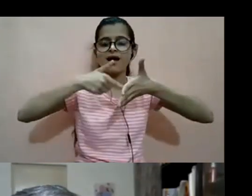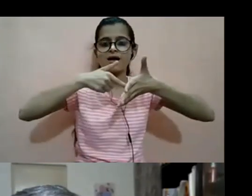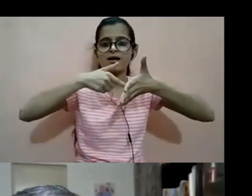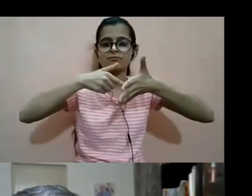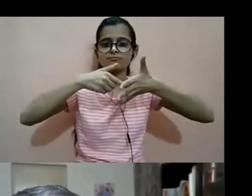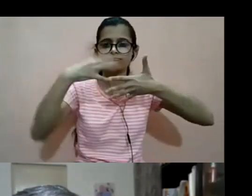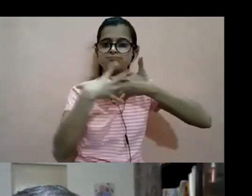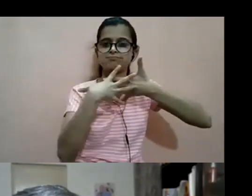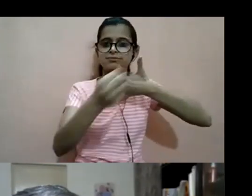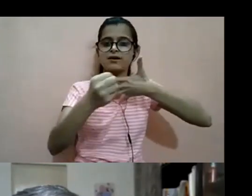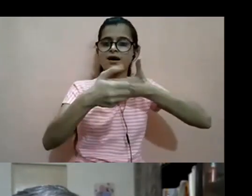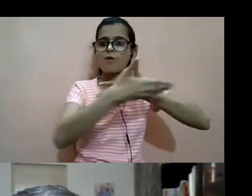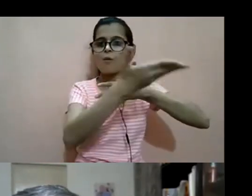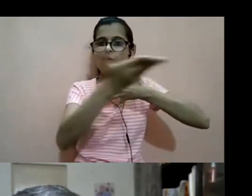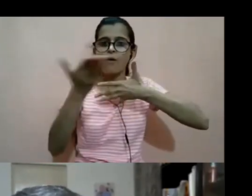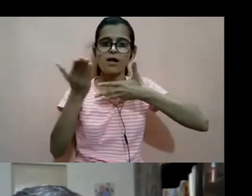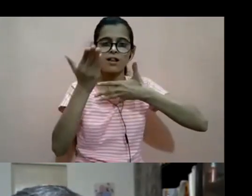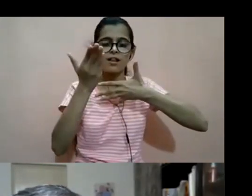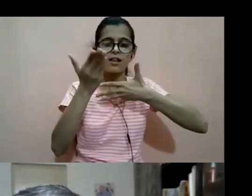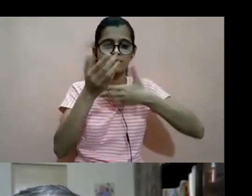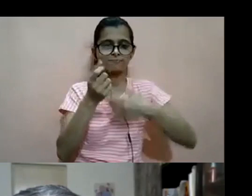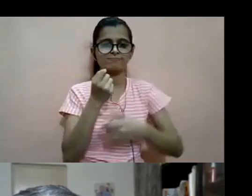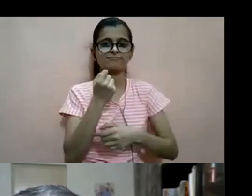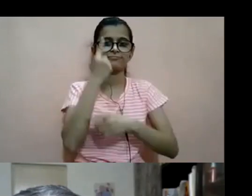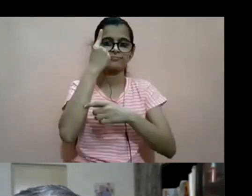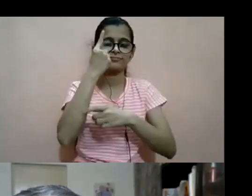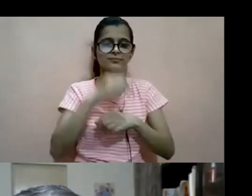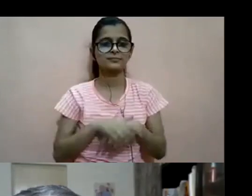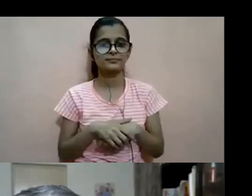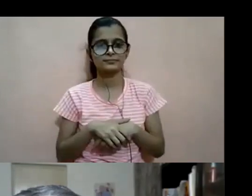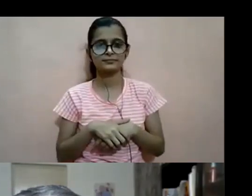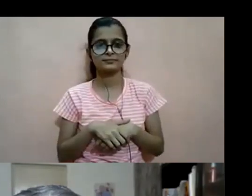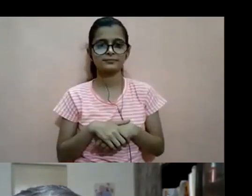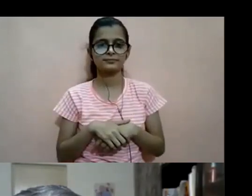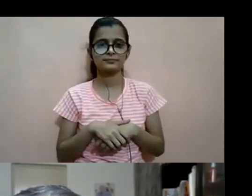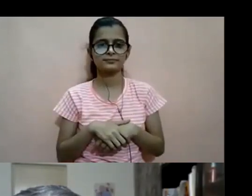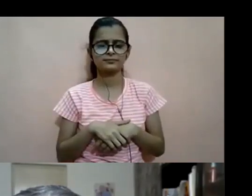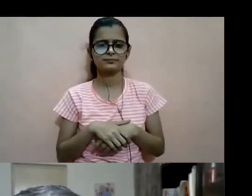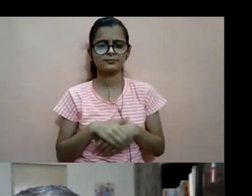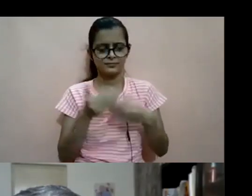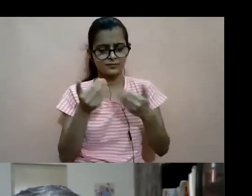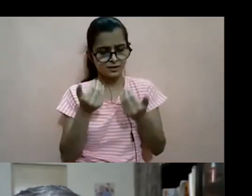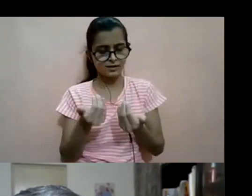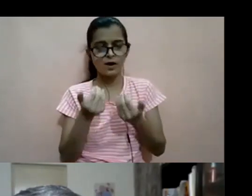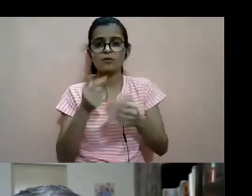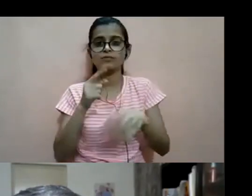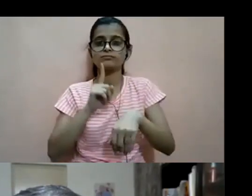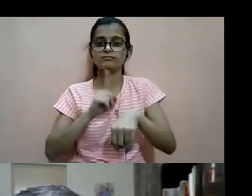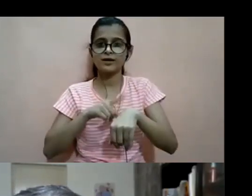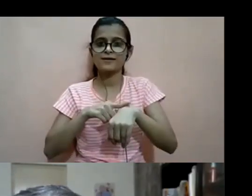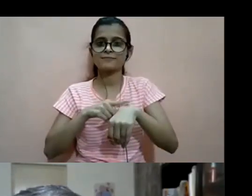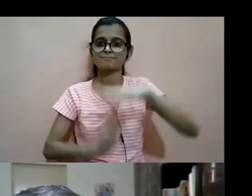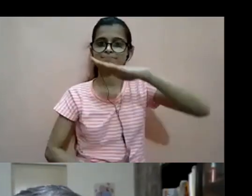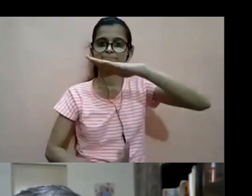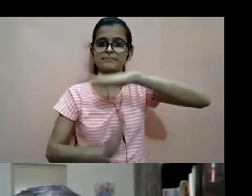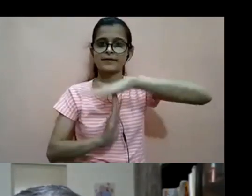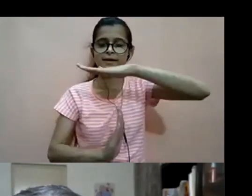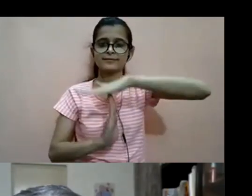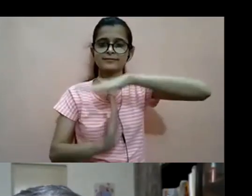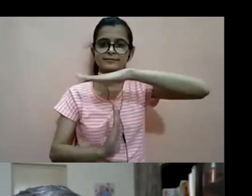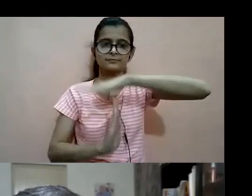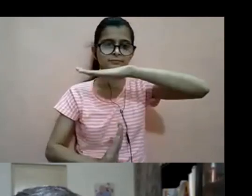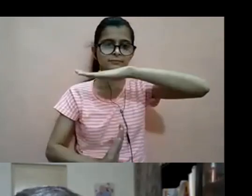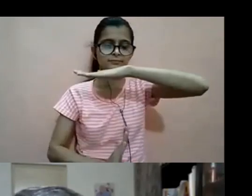should take seriously. Yeah. It's now time to break.